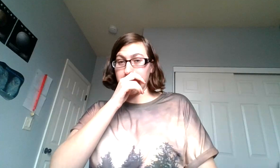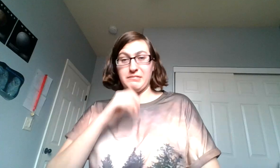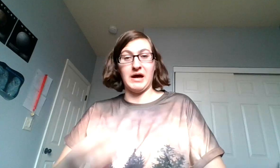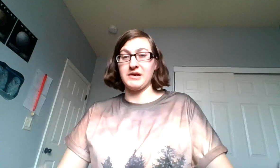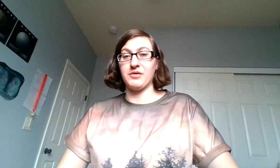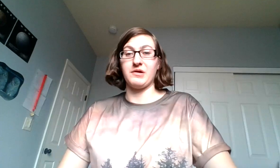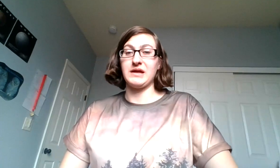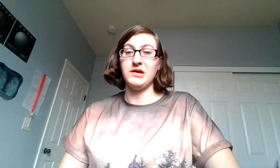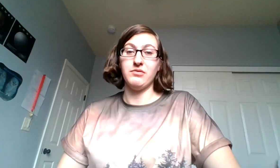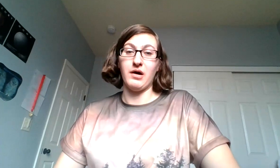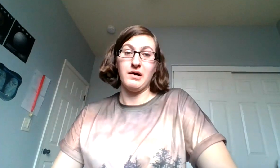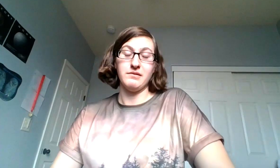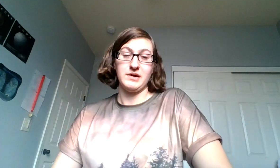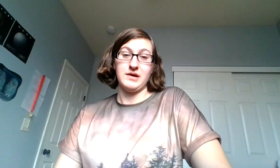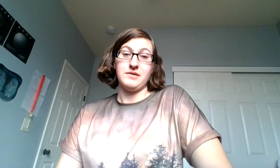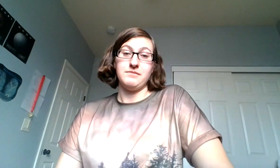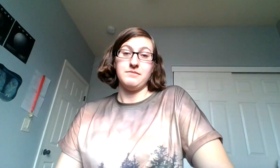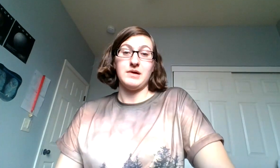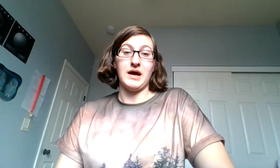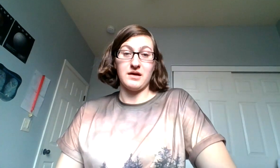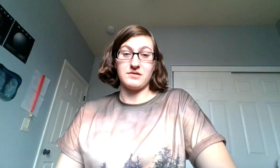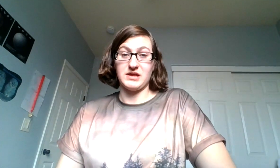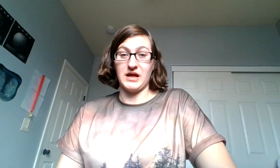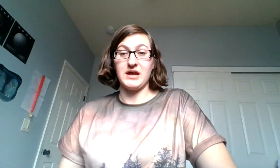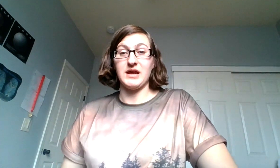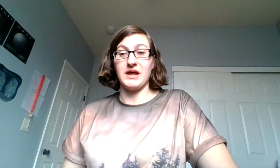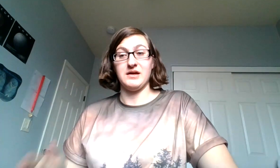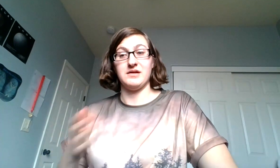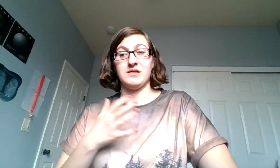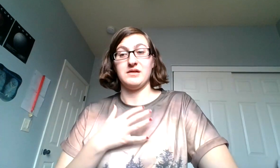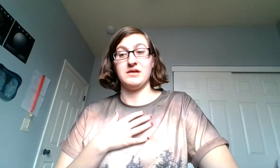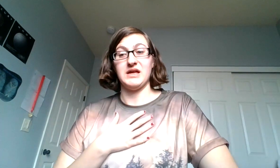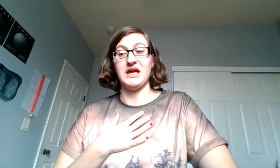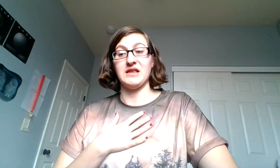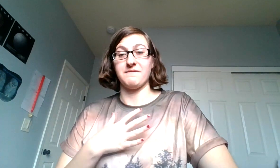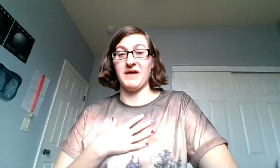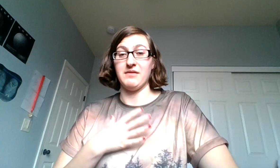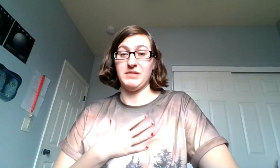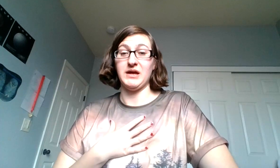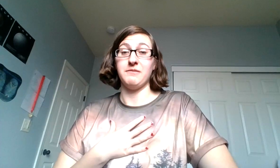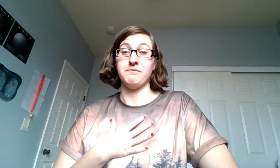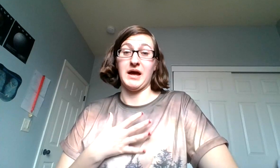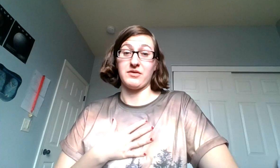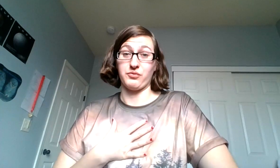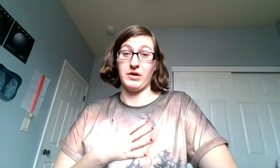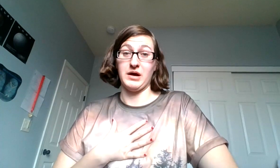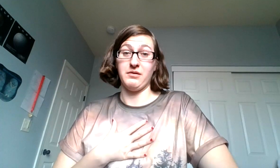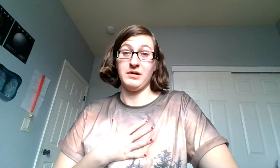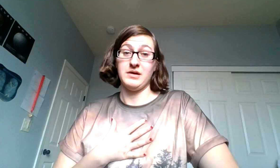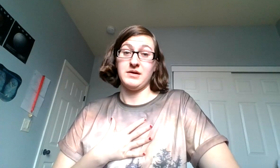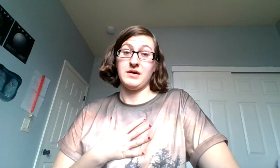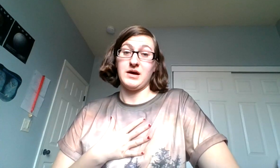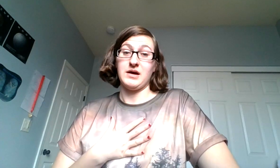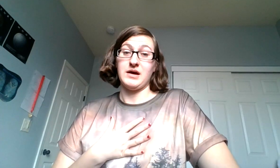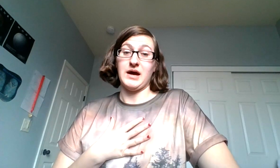I don't blame you all. I understand. It's affect me as well. I get